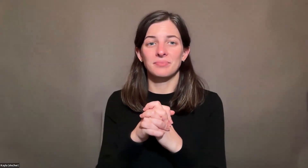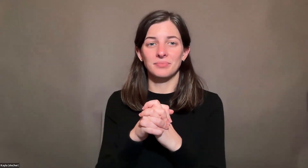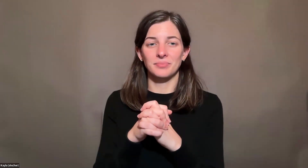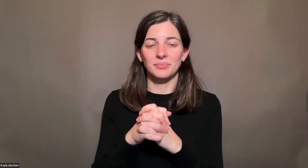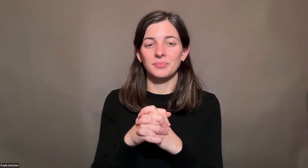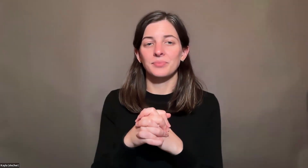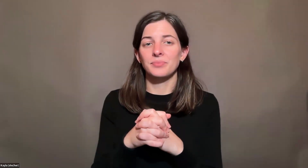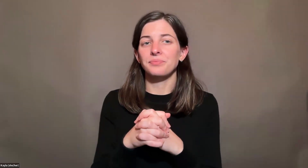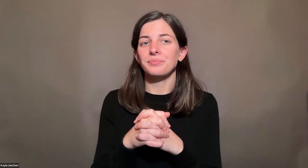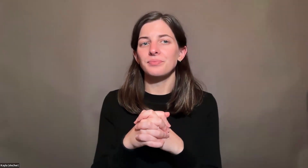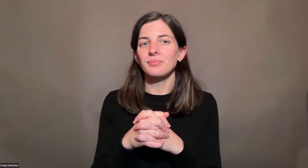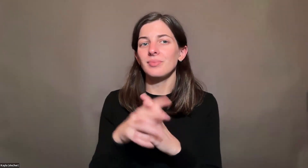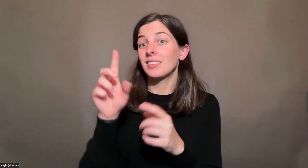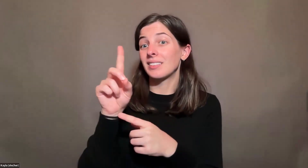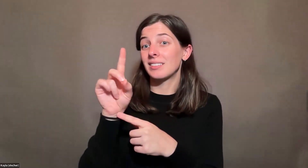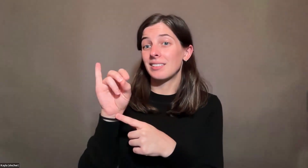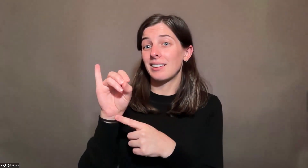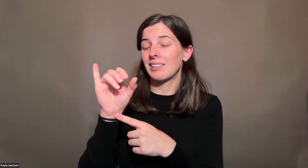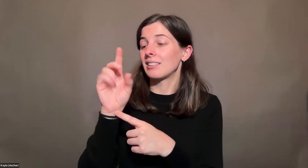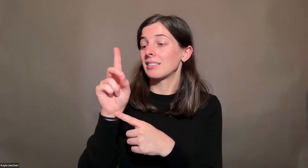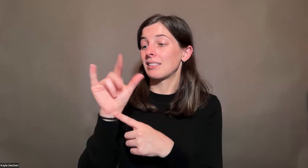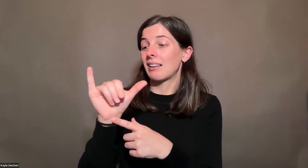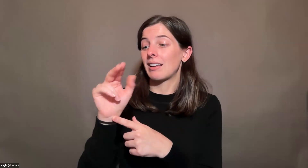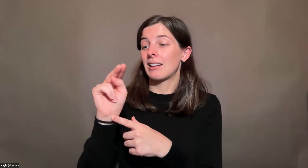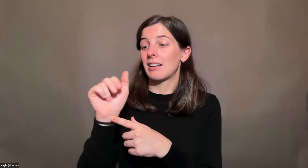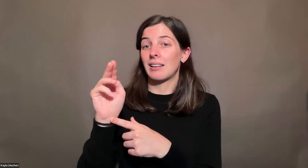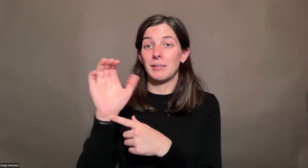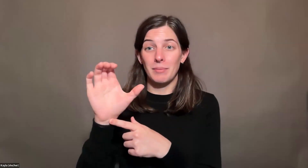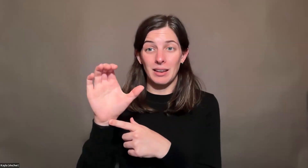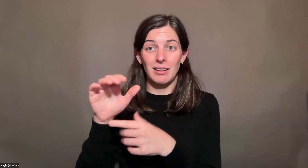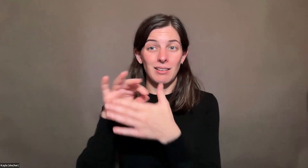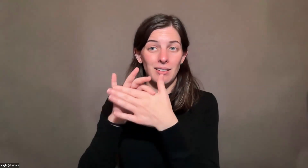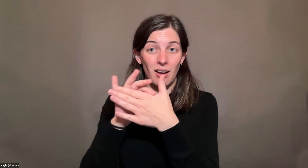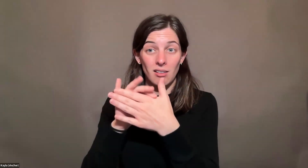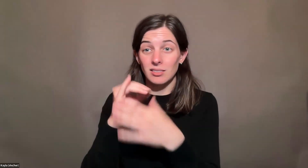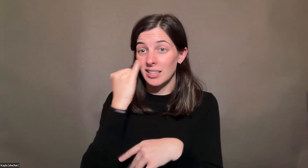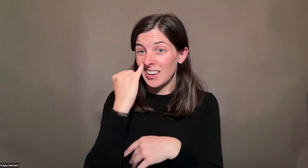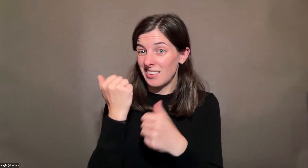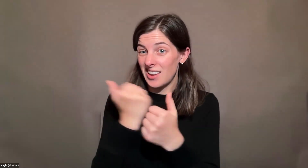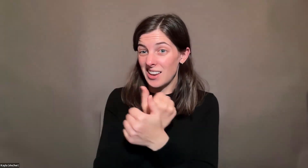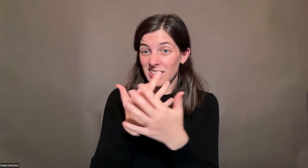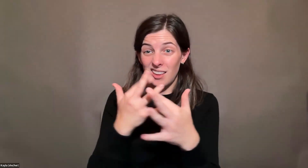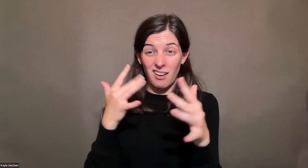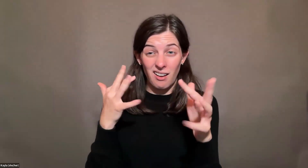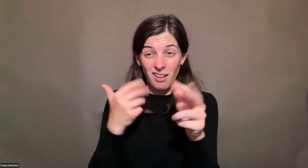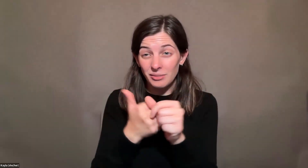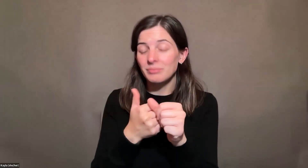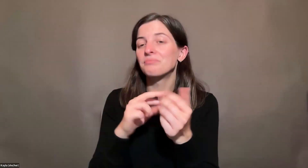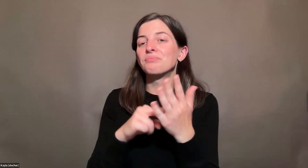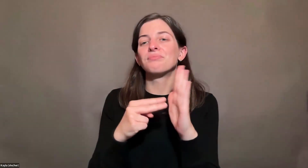dynamic content. So if anything is updated, then you can actually use effect